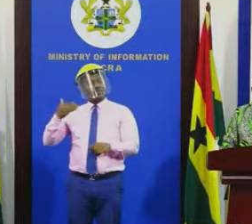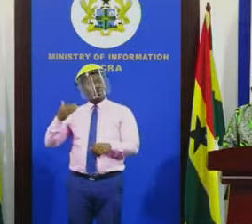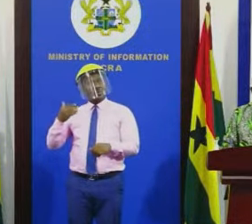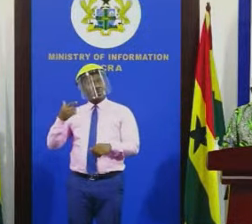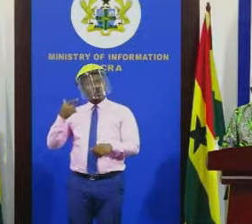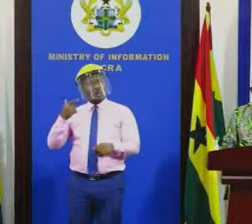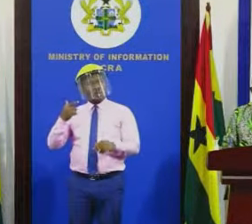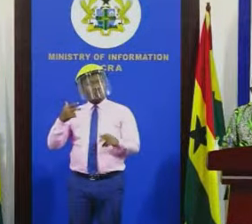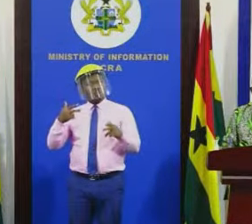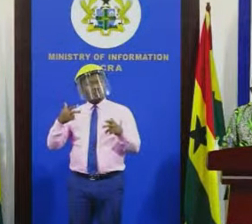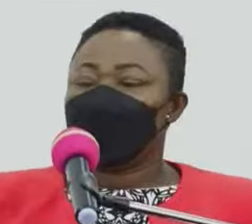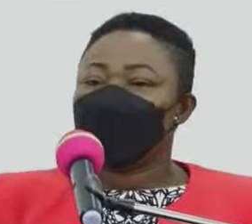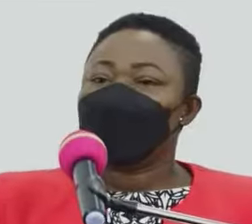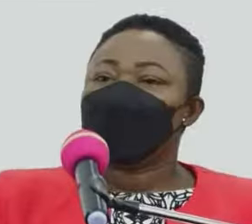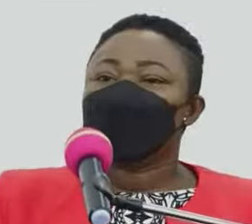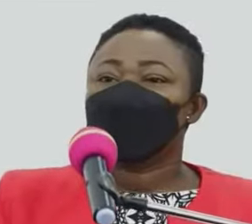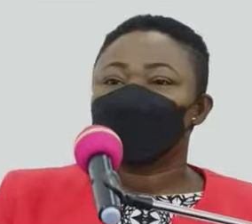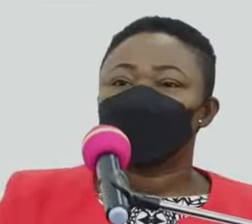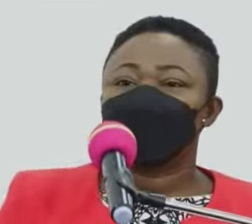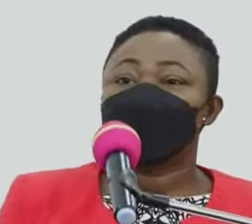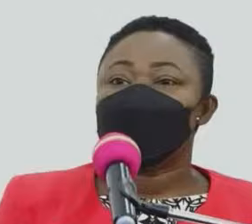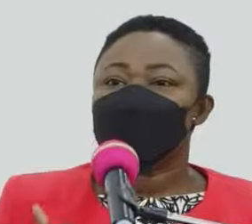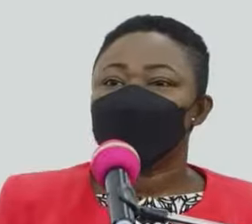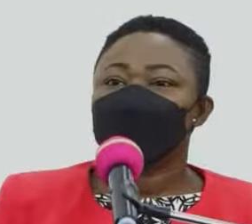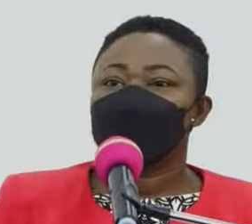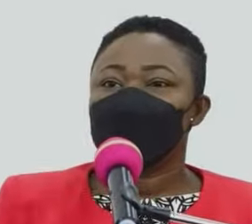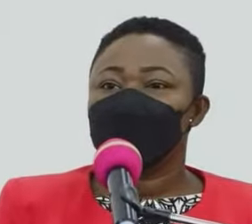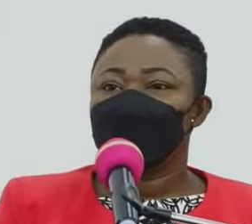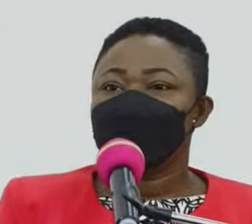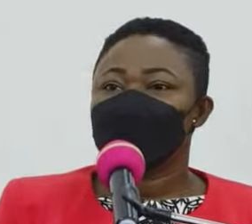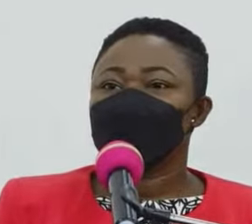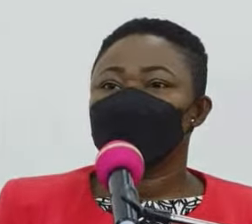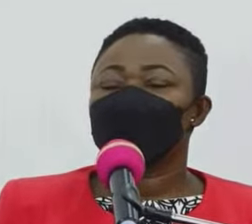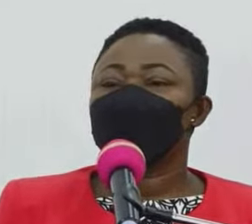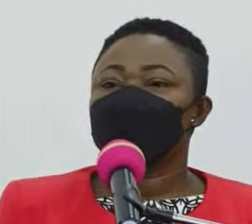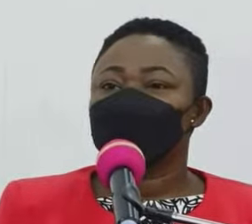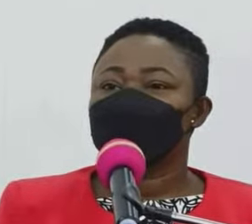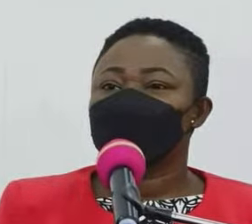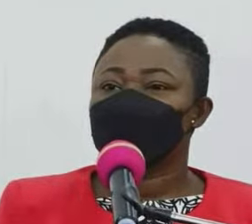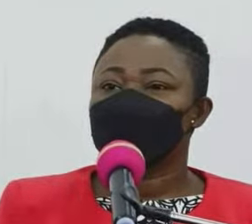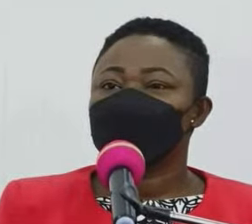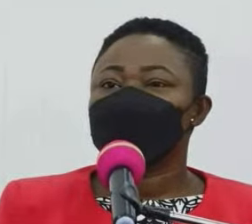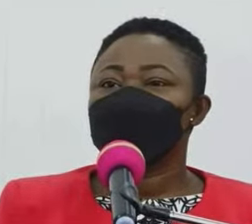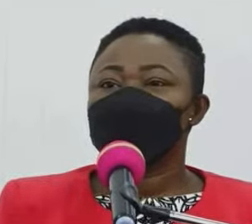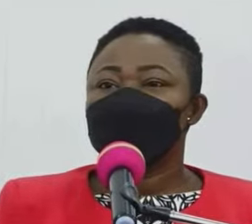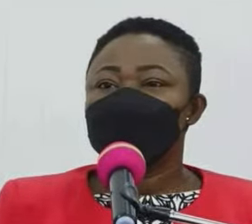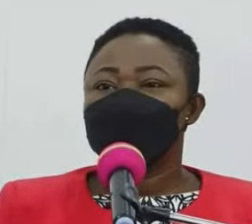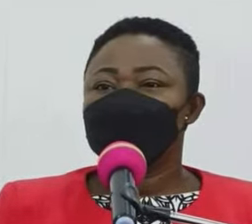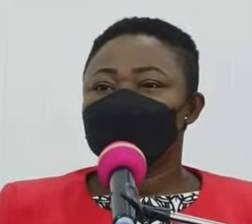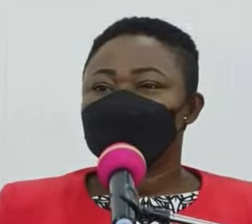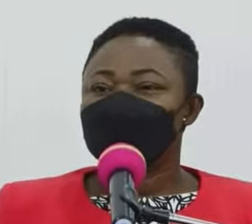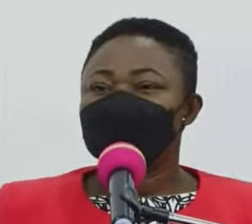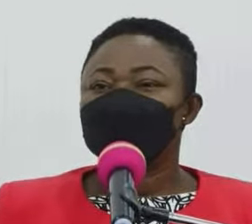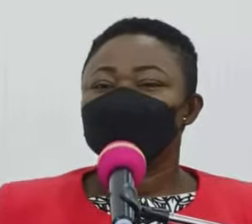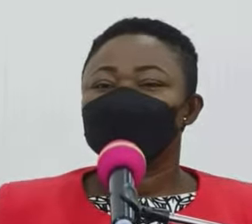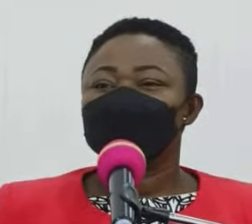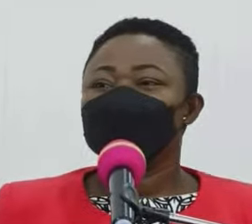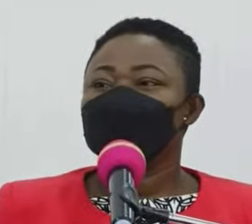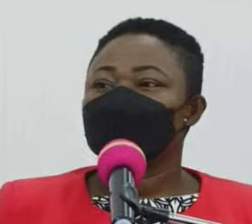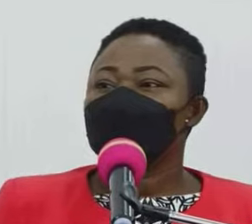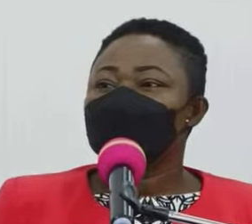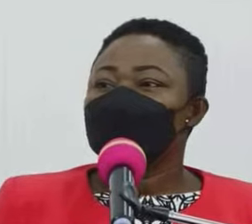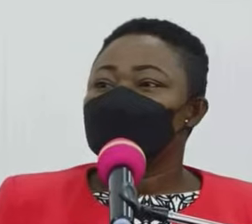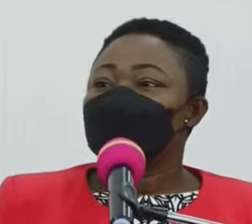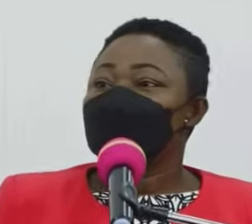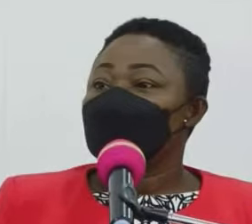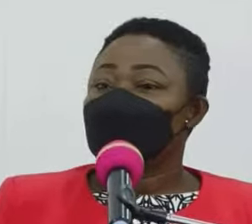accident. A young man inhaled ammonia from one of the vessels, and he died. Which